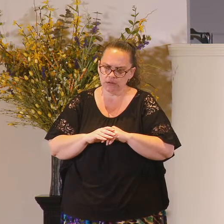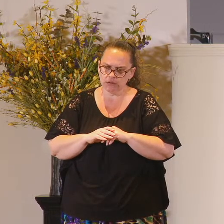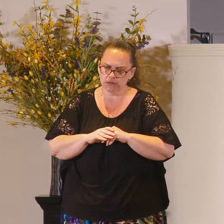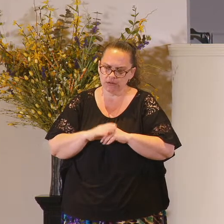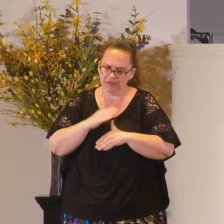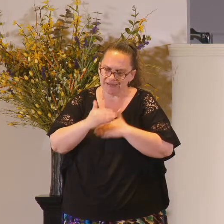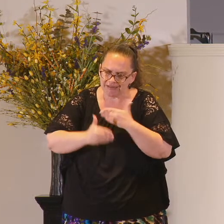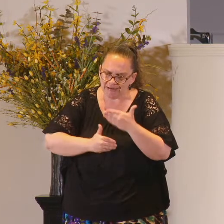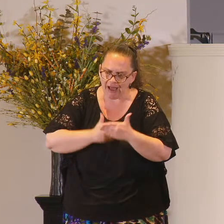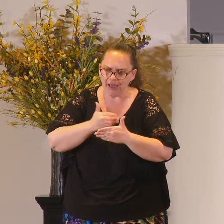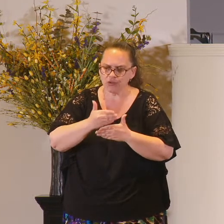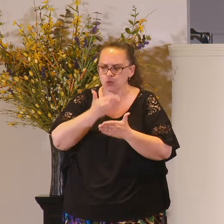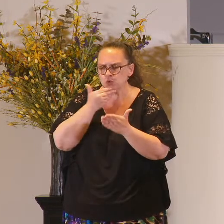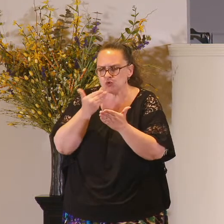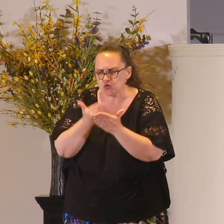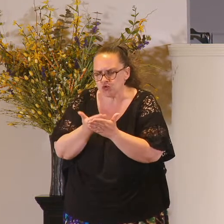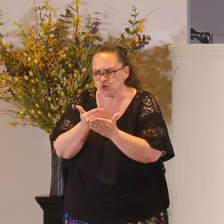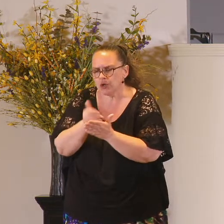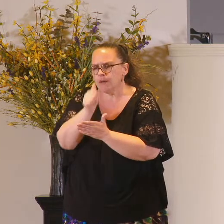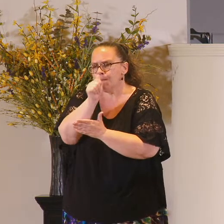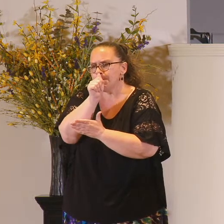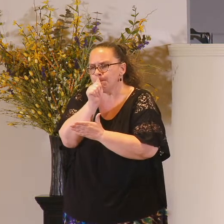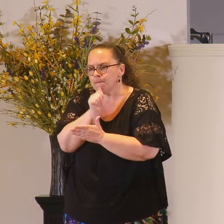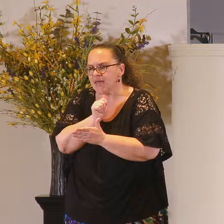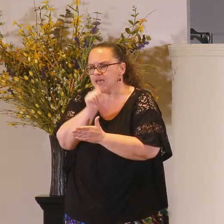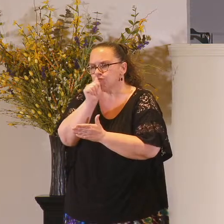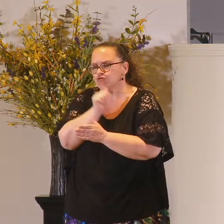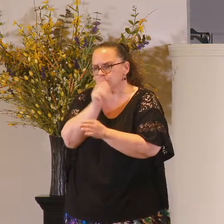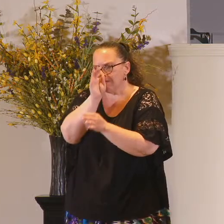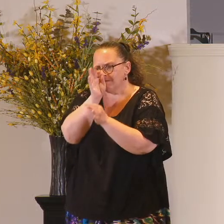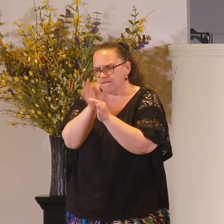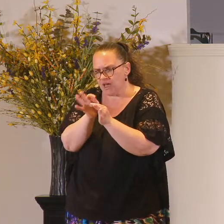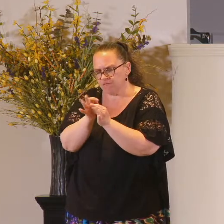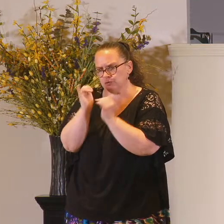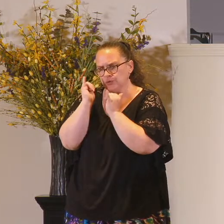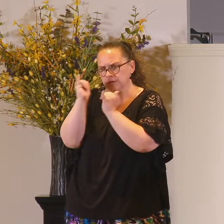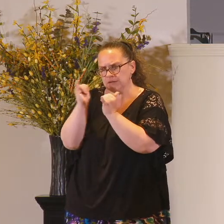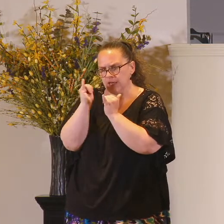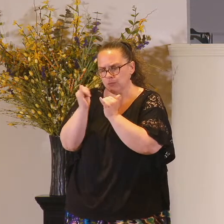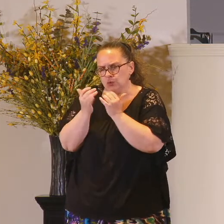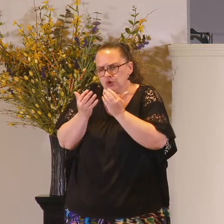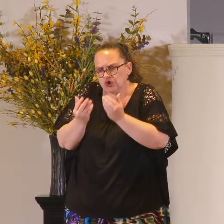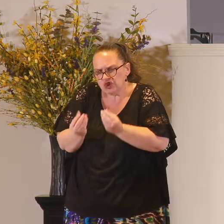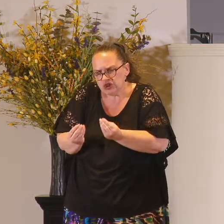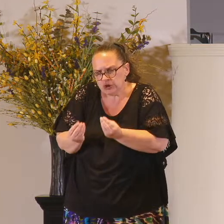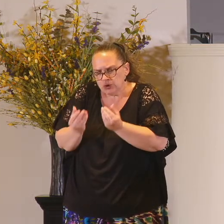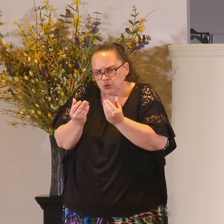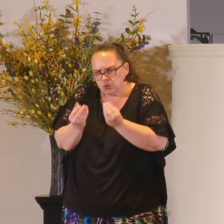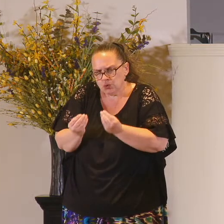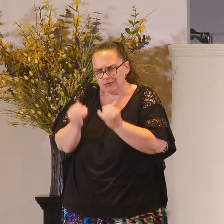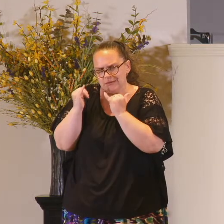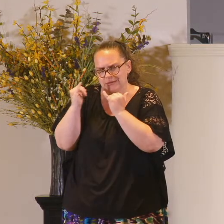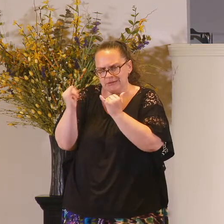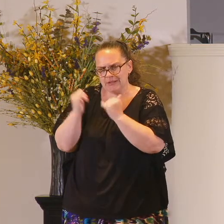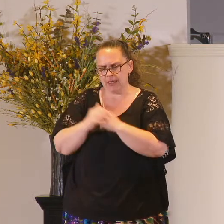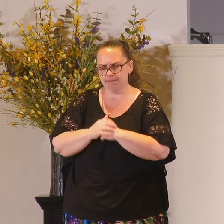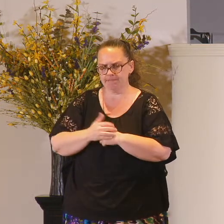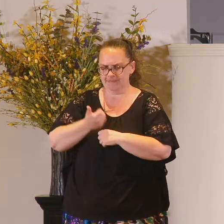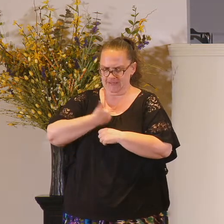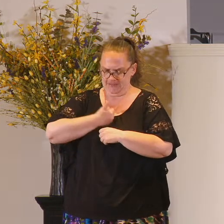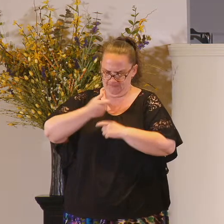and kindness and goodness, patience and faithfulness and gentleness and